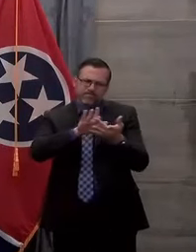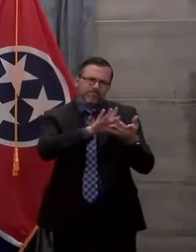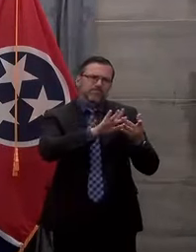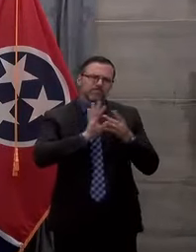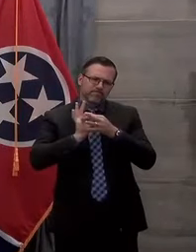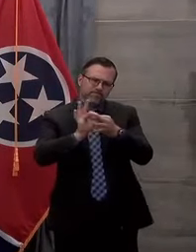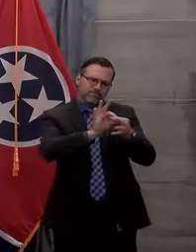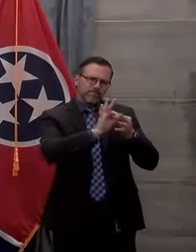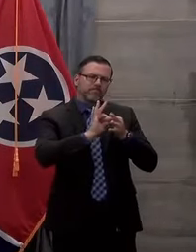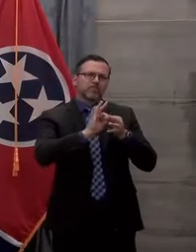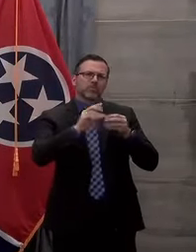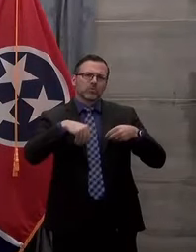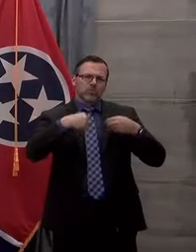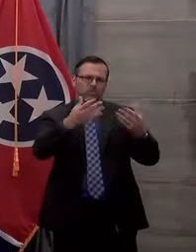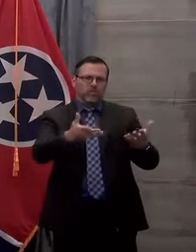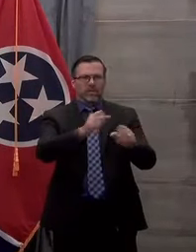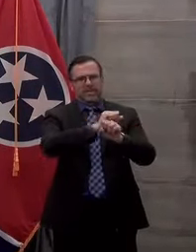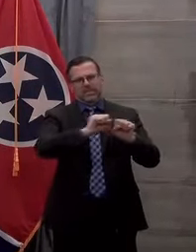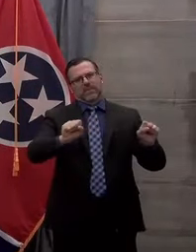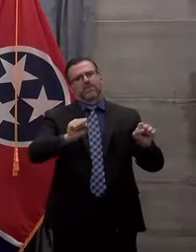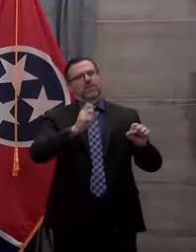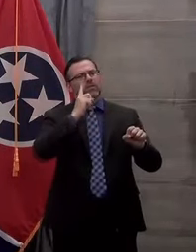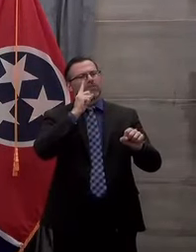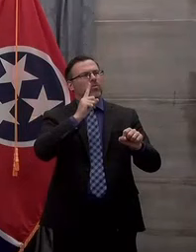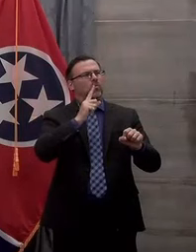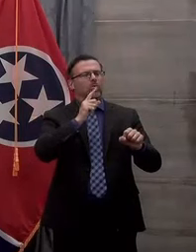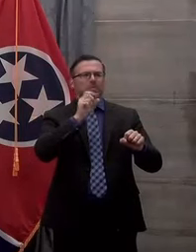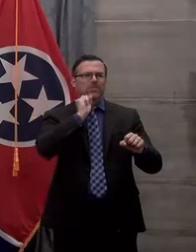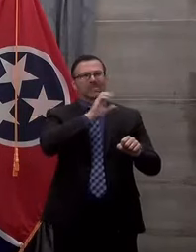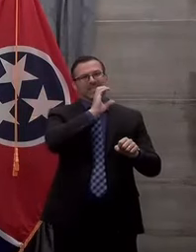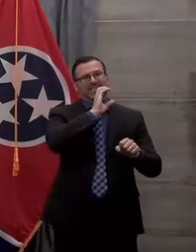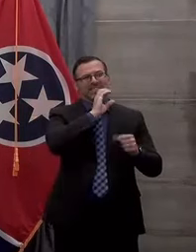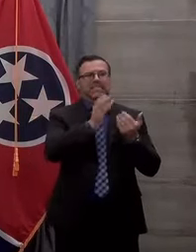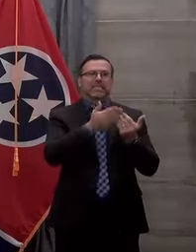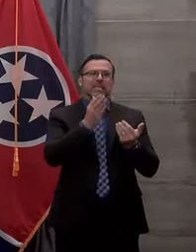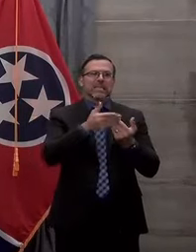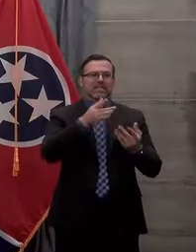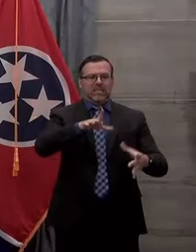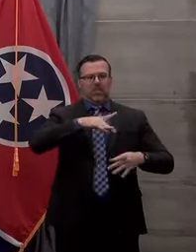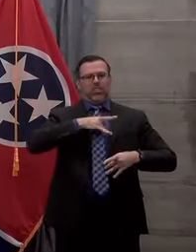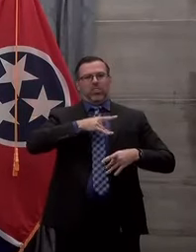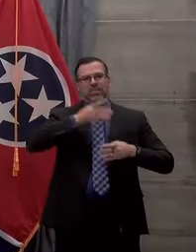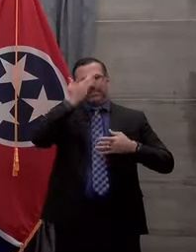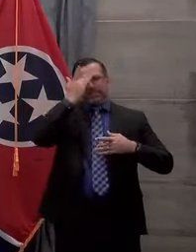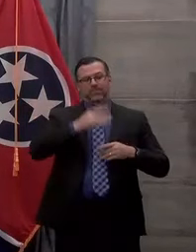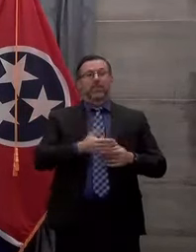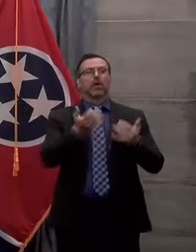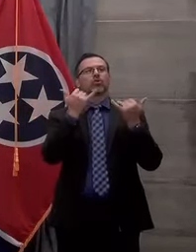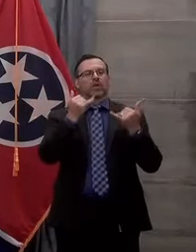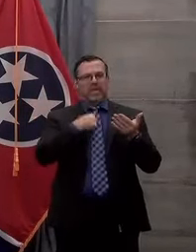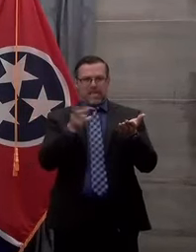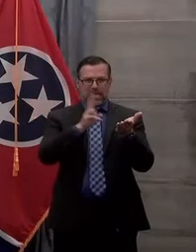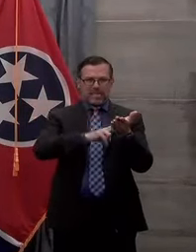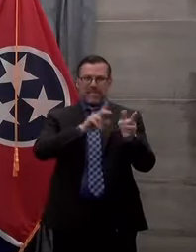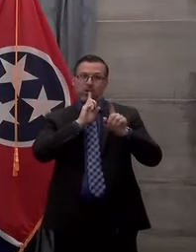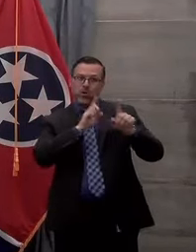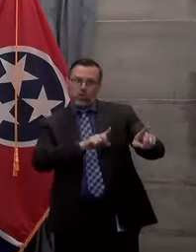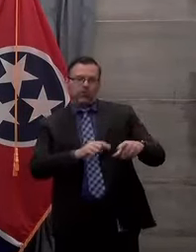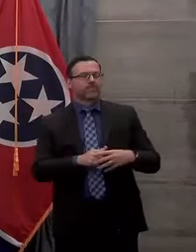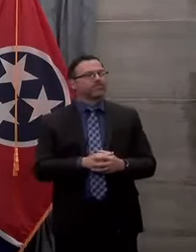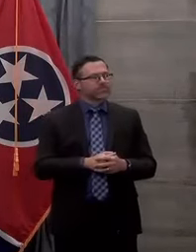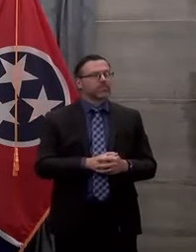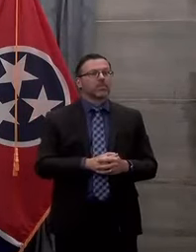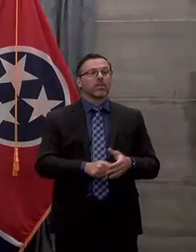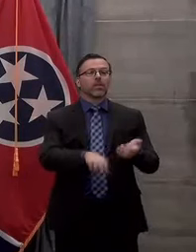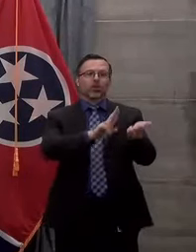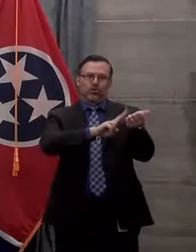to provide safety for the most vulnerable in our community. But today I signed an executive order that will allow these